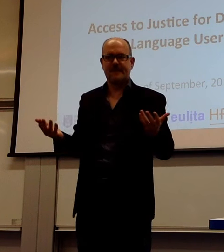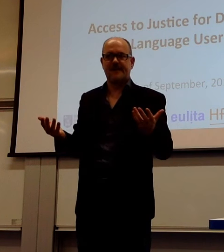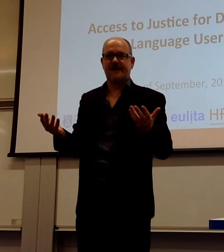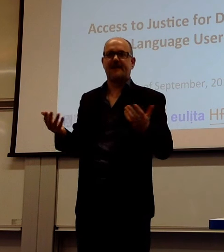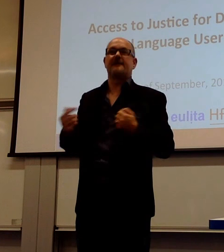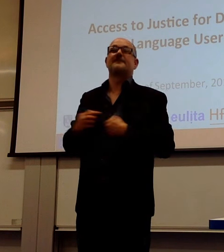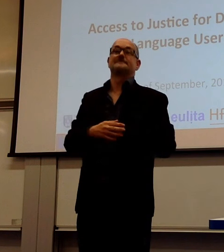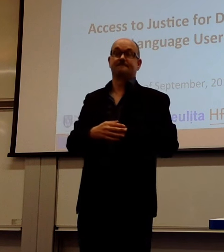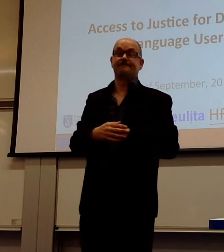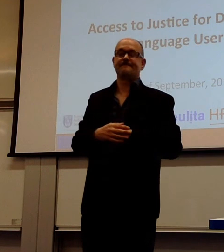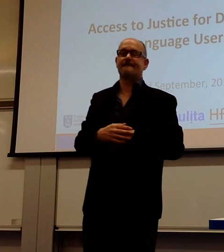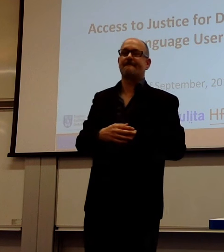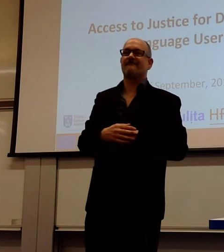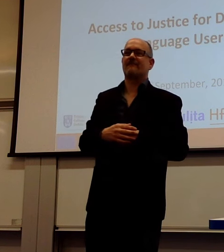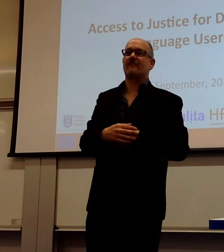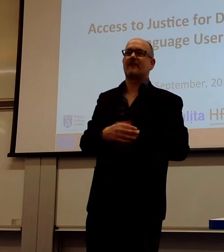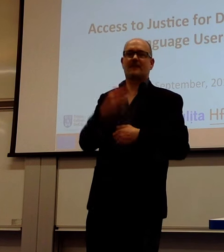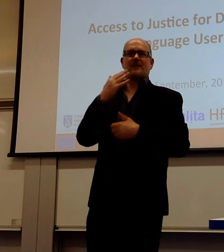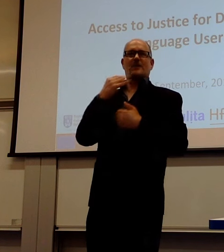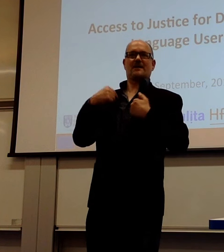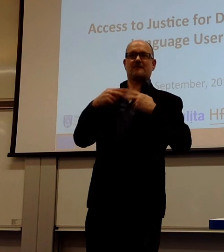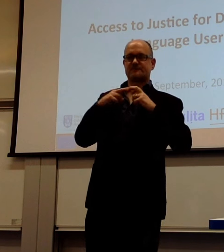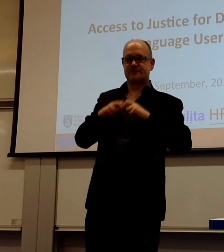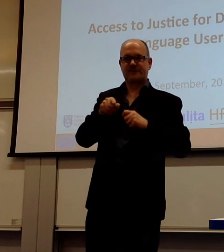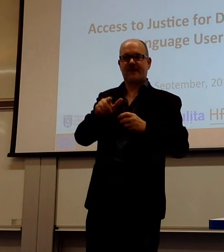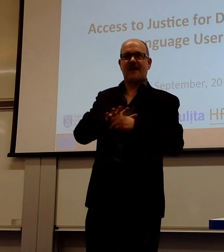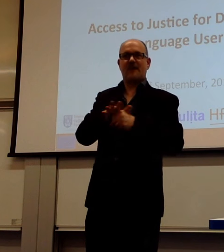of occurrence doesn't keep happening again in the future.